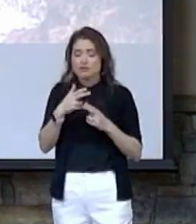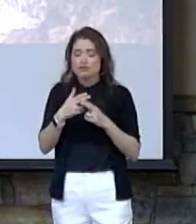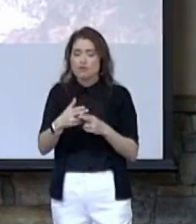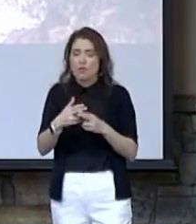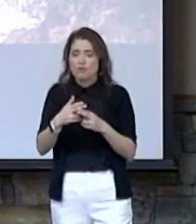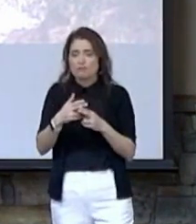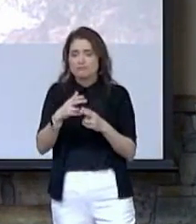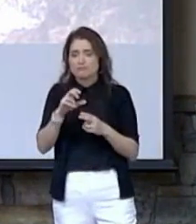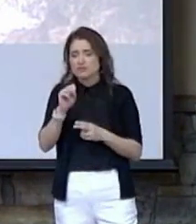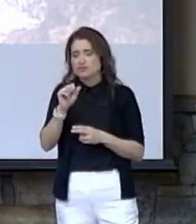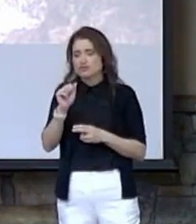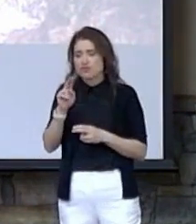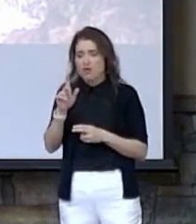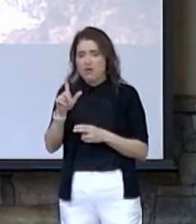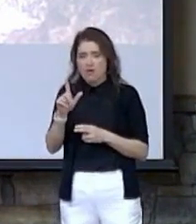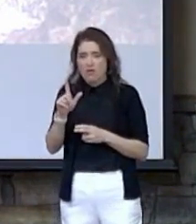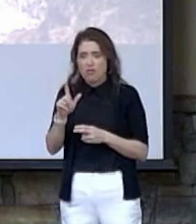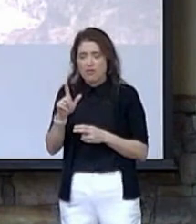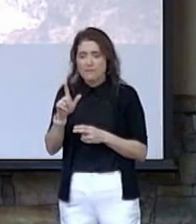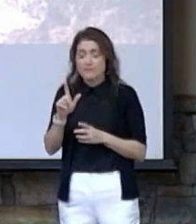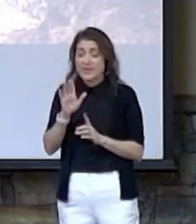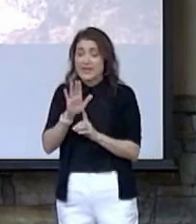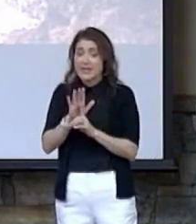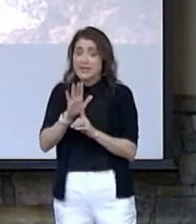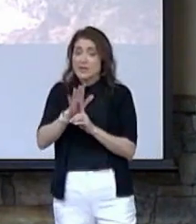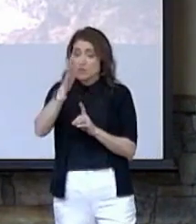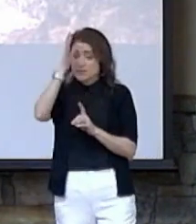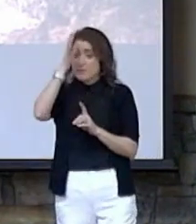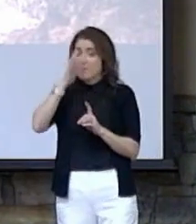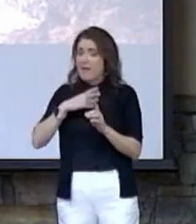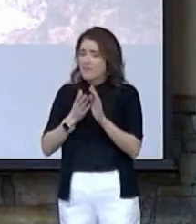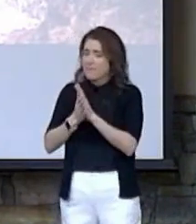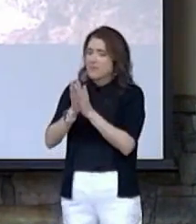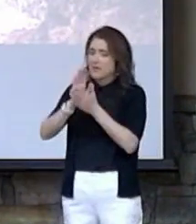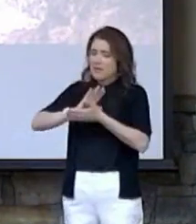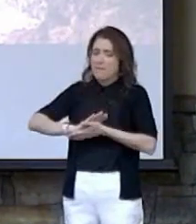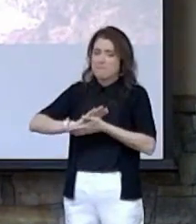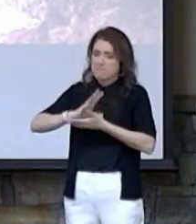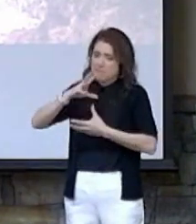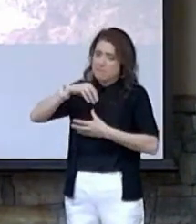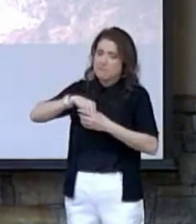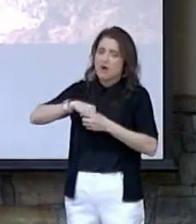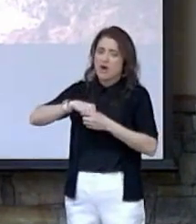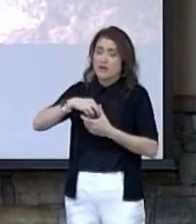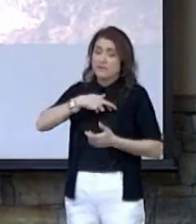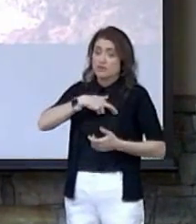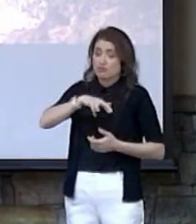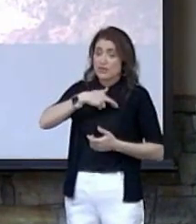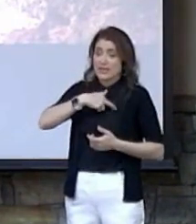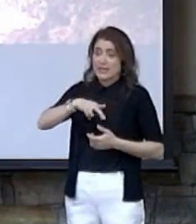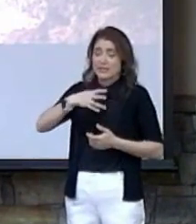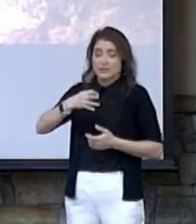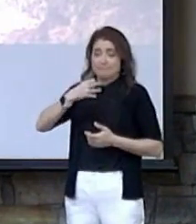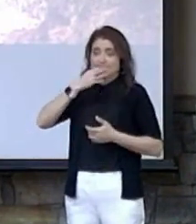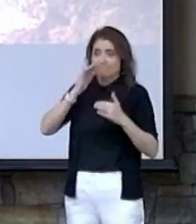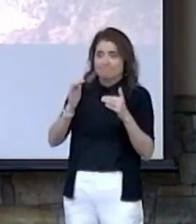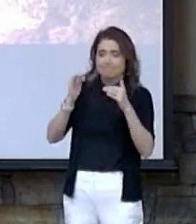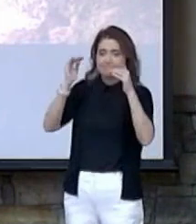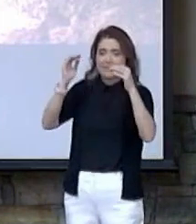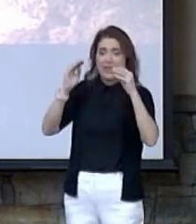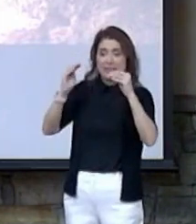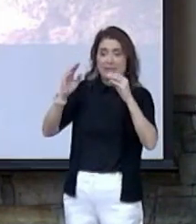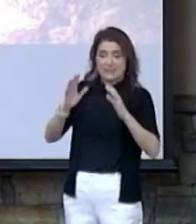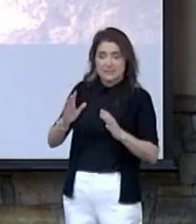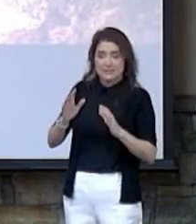Saul. He was a man that had become a part of the religious elite in Jerusalem, and he was